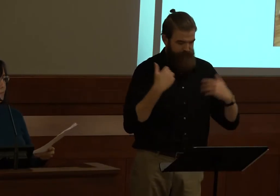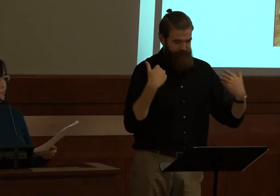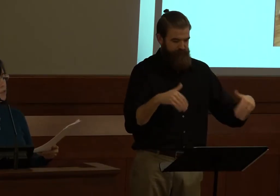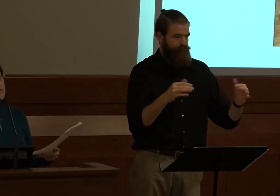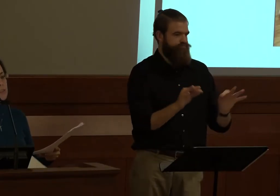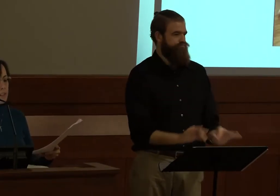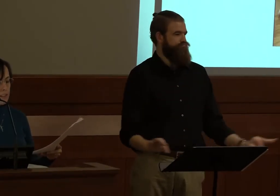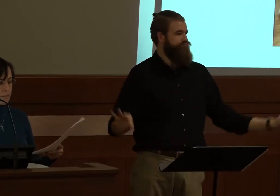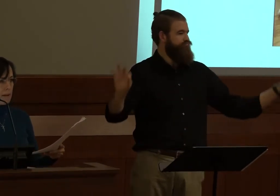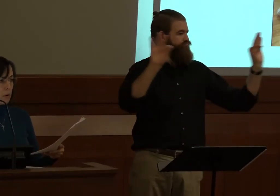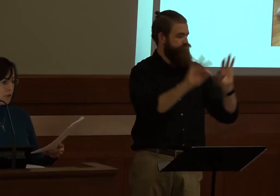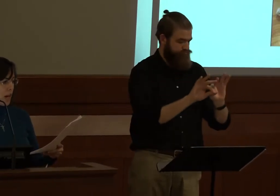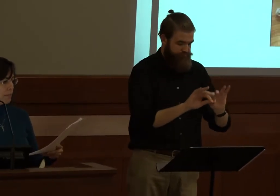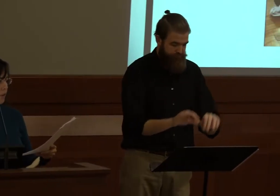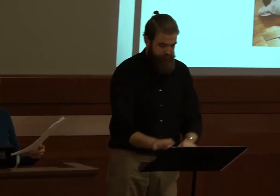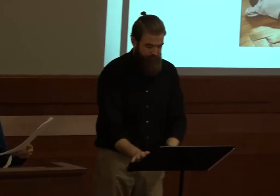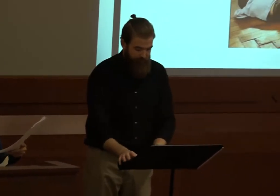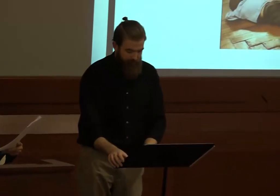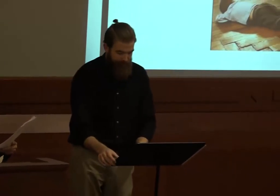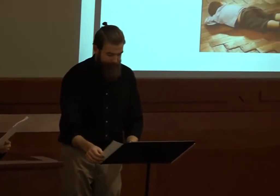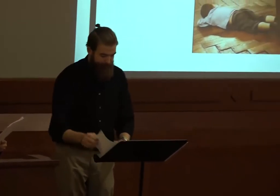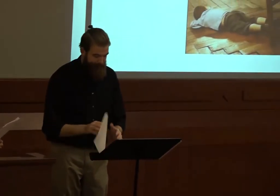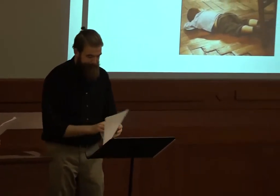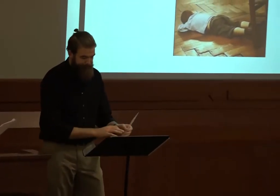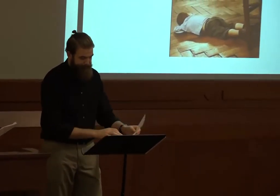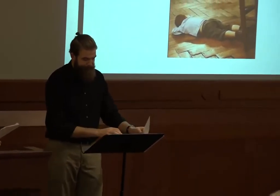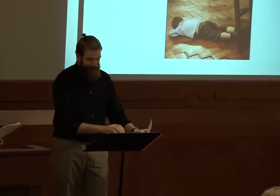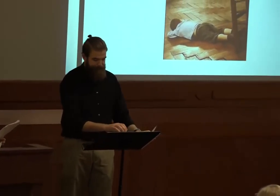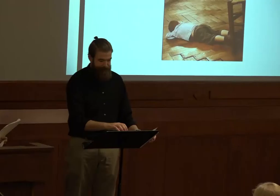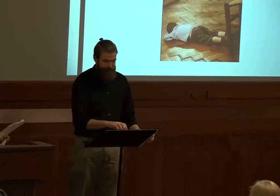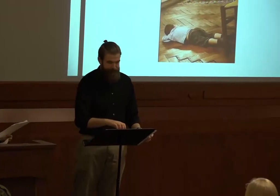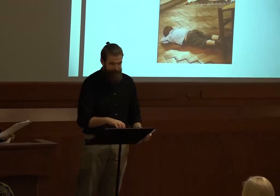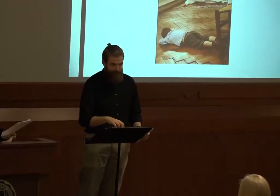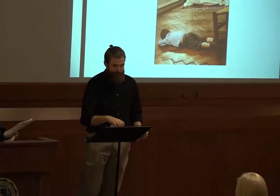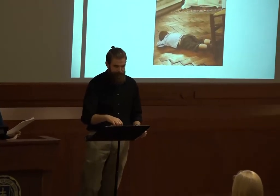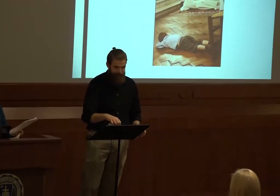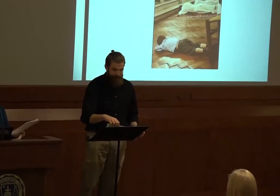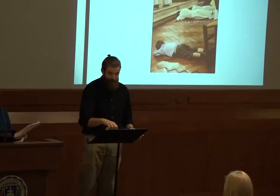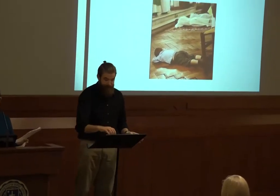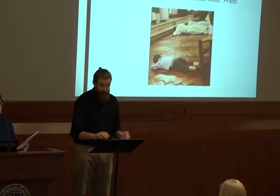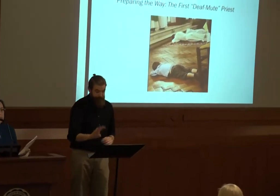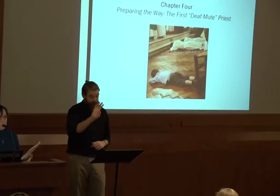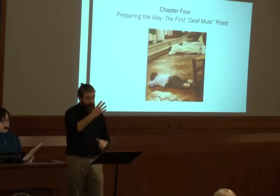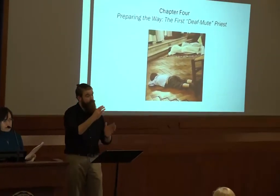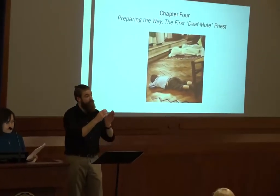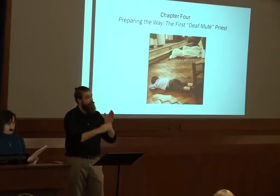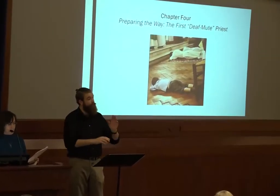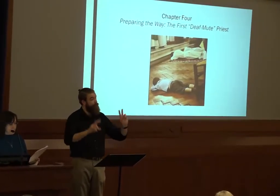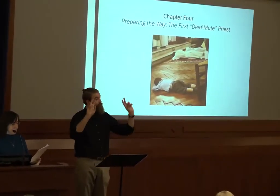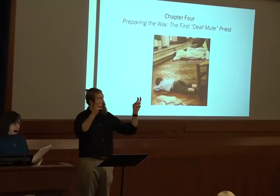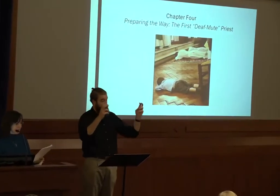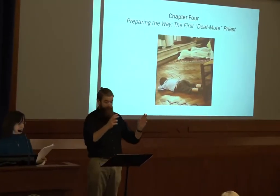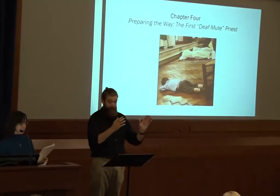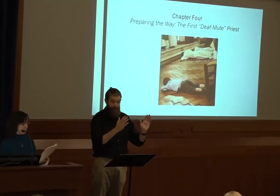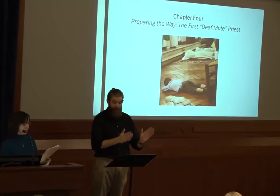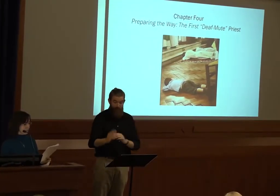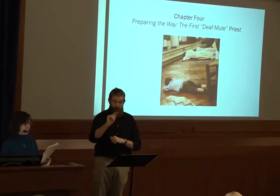Okay, this is my fourth chapter, entitled Preparing the Way, the First Deaf-Mute Priest.